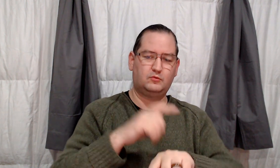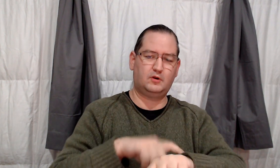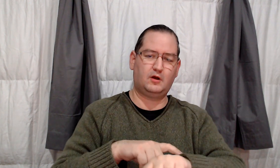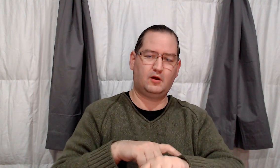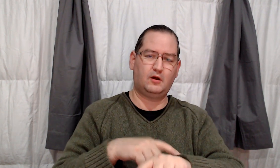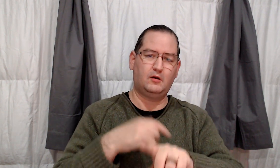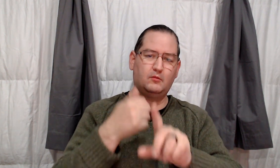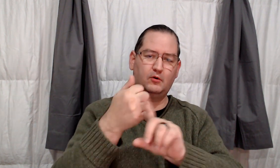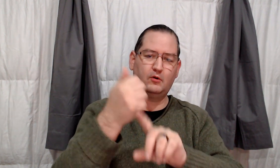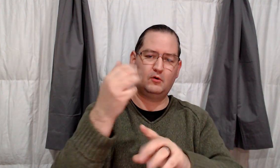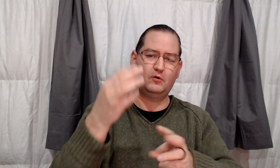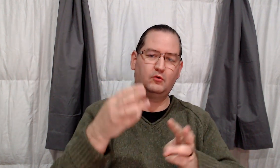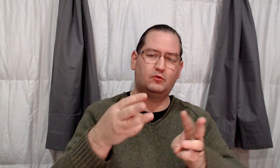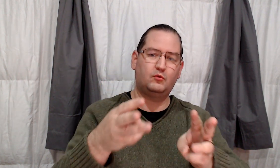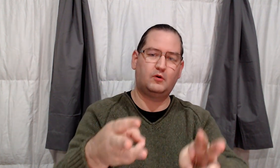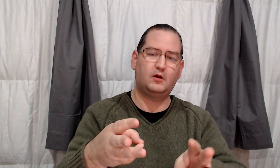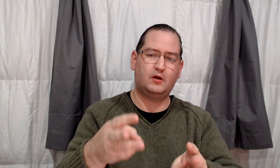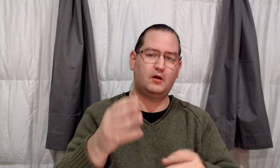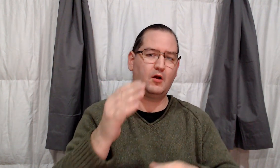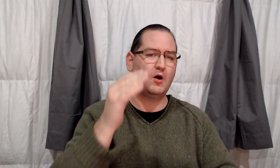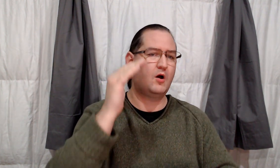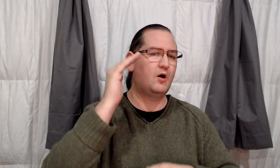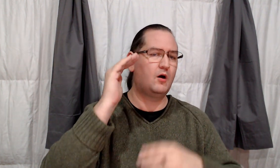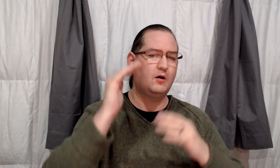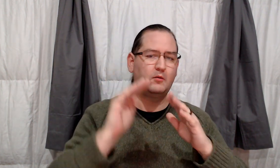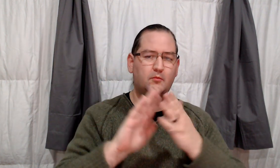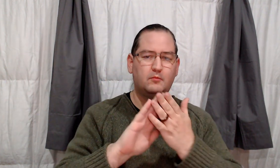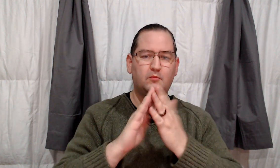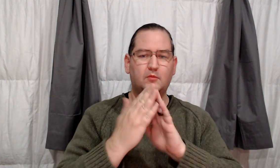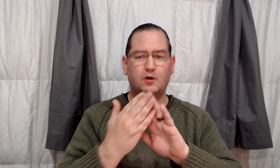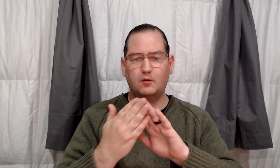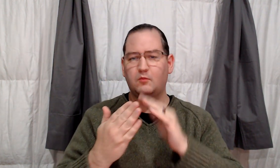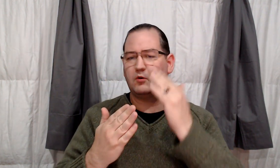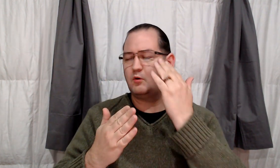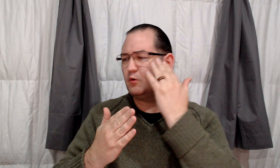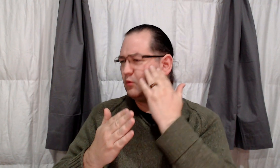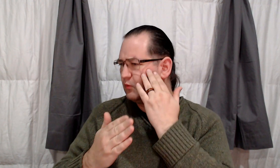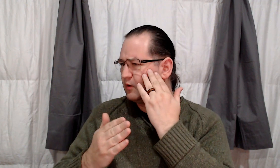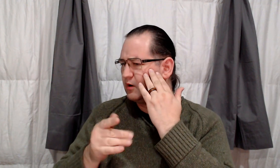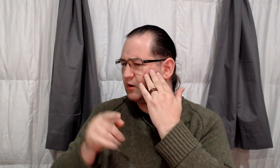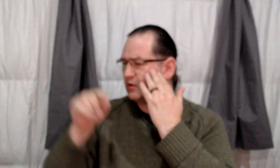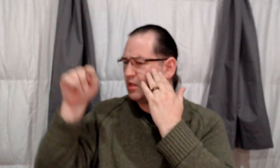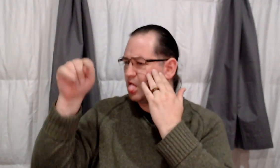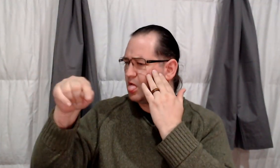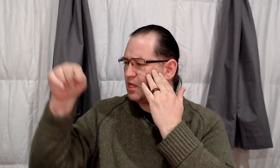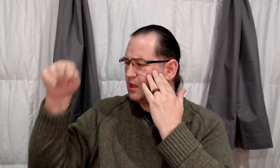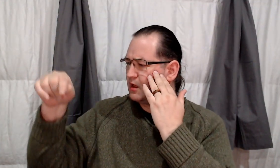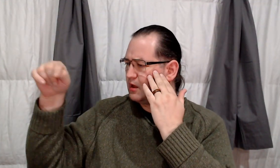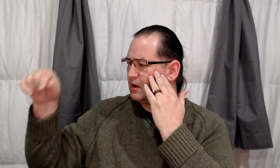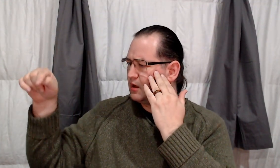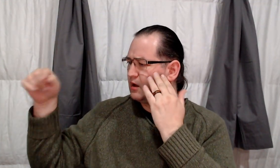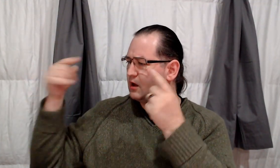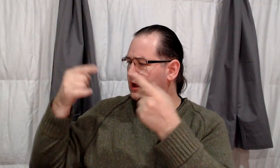Aware of events that occur along the way. As the unconscious mind utilizes that